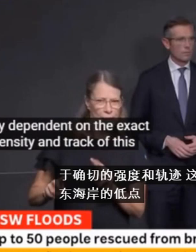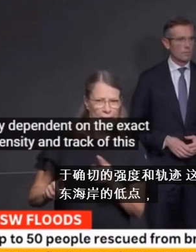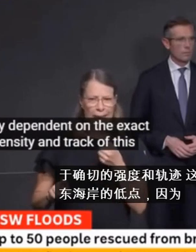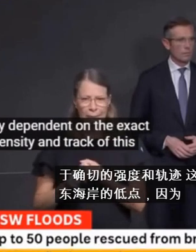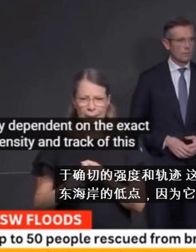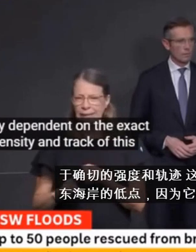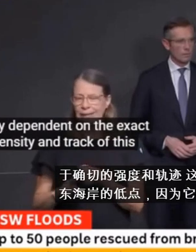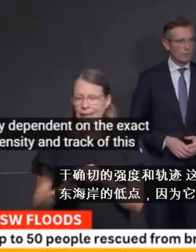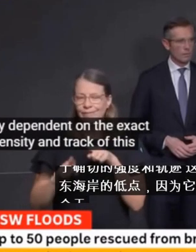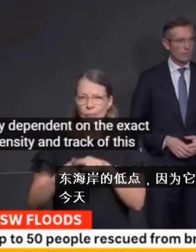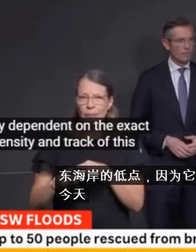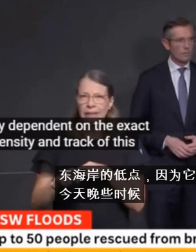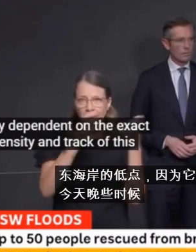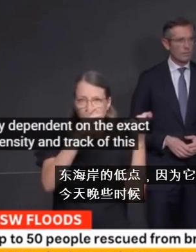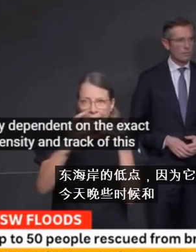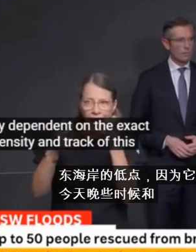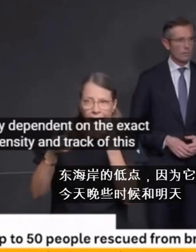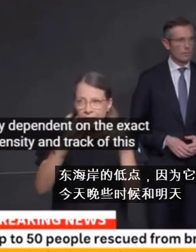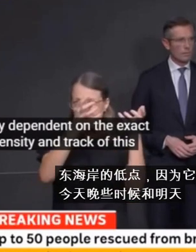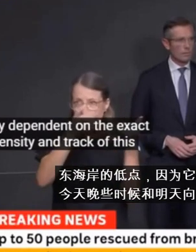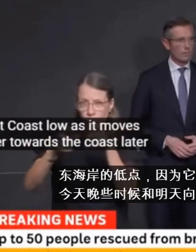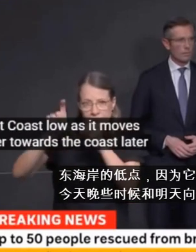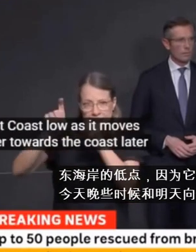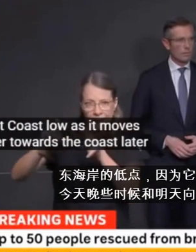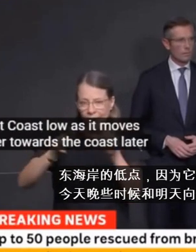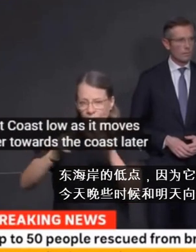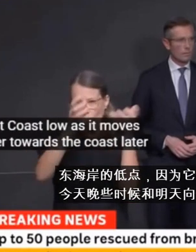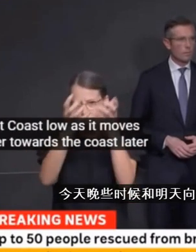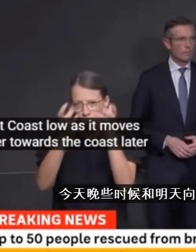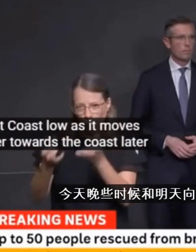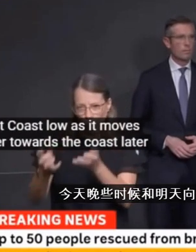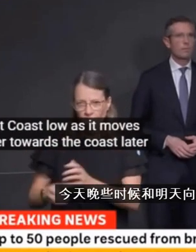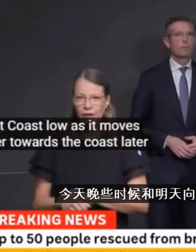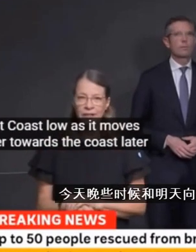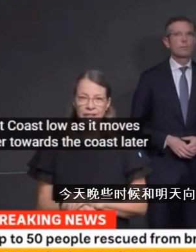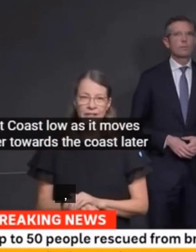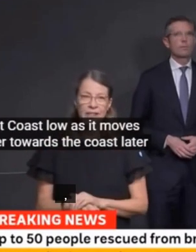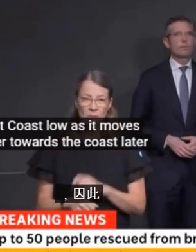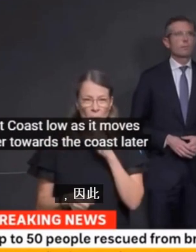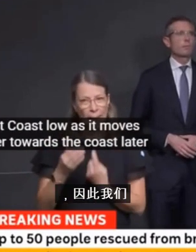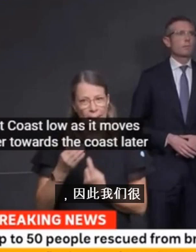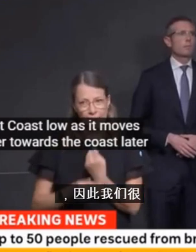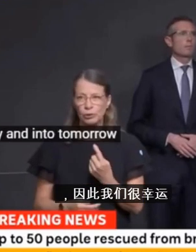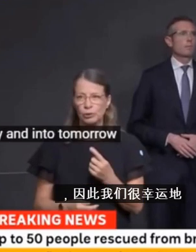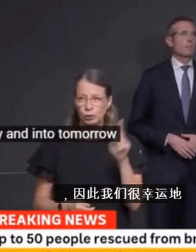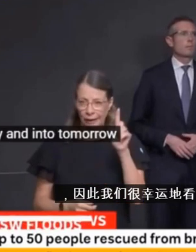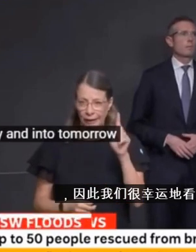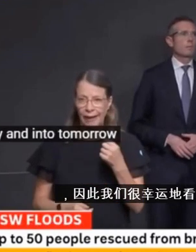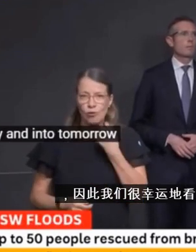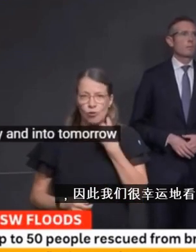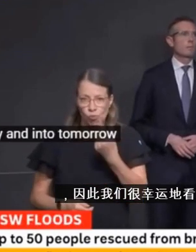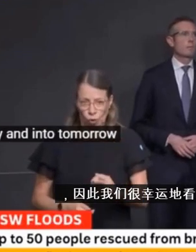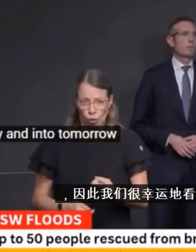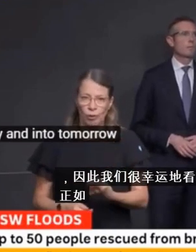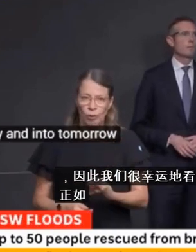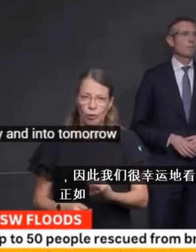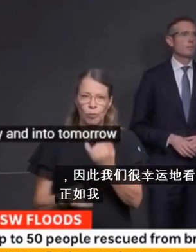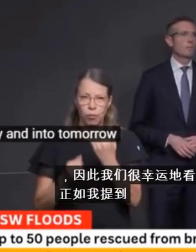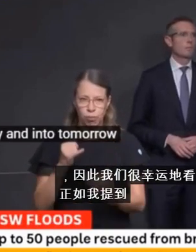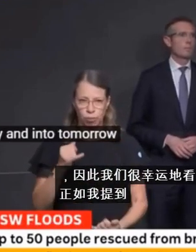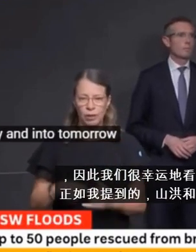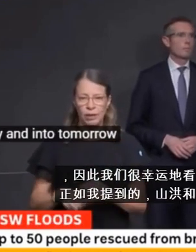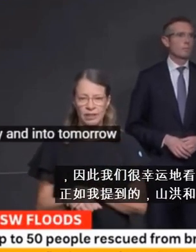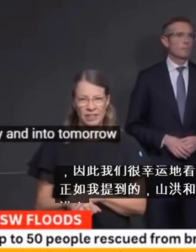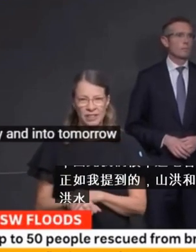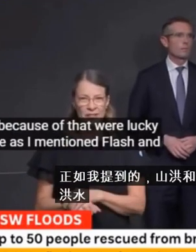coast low as it moves closer towards the coast later today and into tomorrow. And because of that, we're likely to see, as I